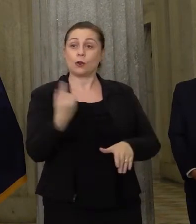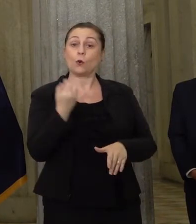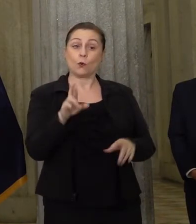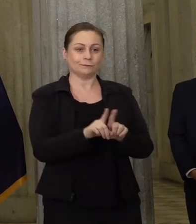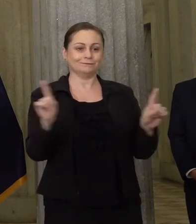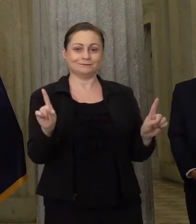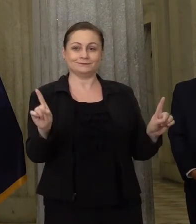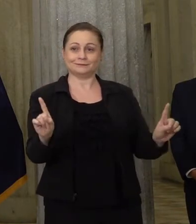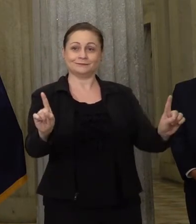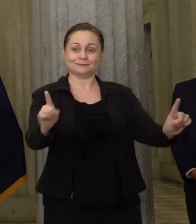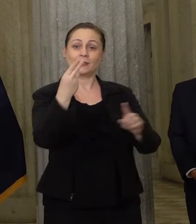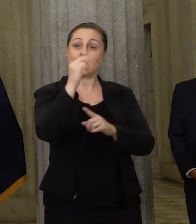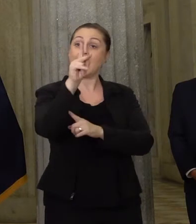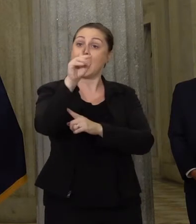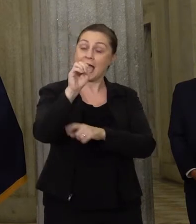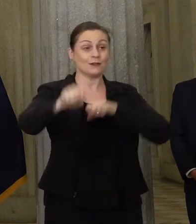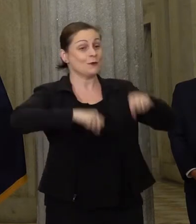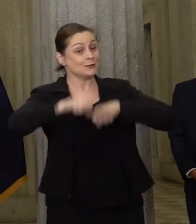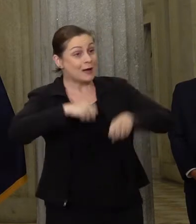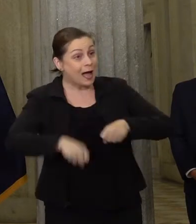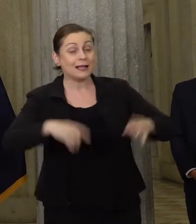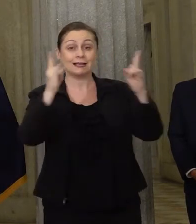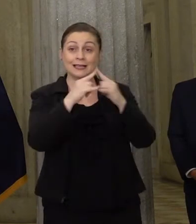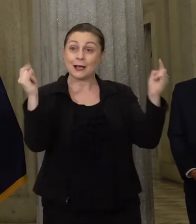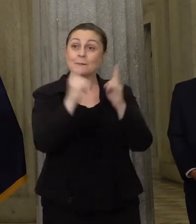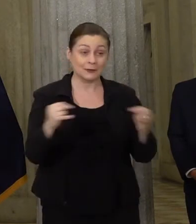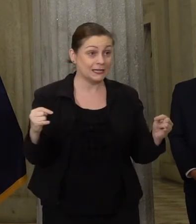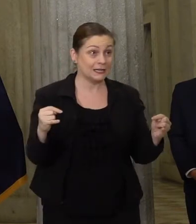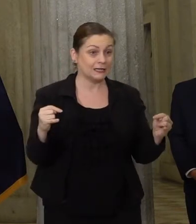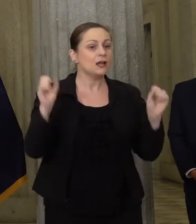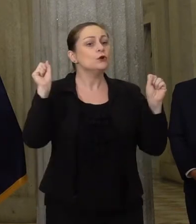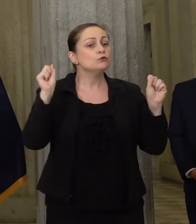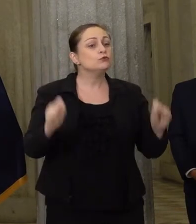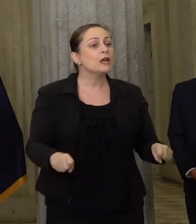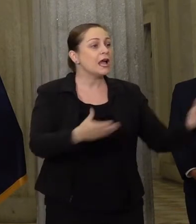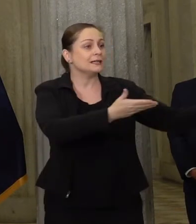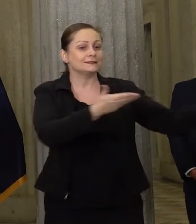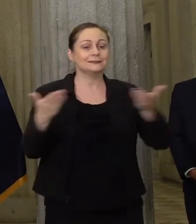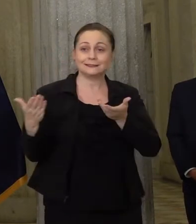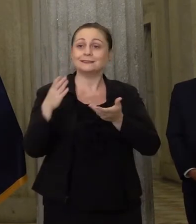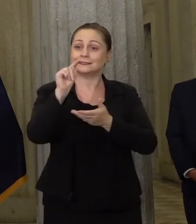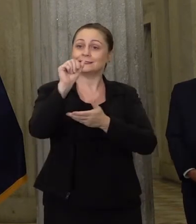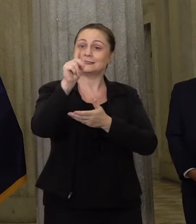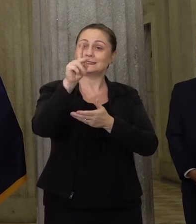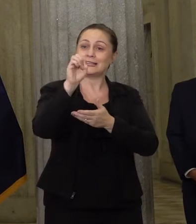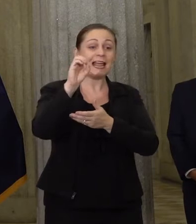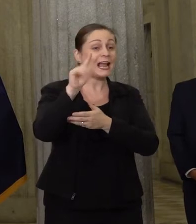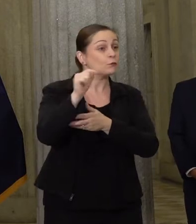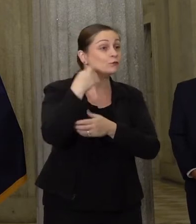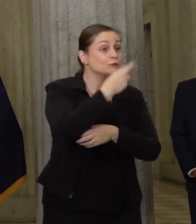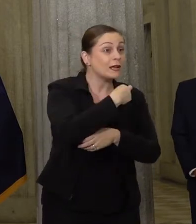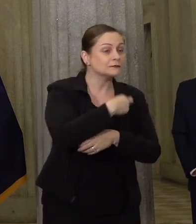friend, hike or ride your bike, go camping. You can get carry-out from a restaurant. You can enjoy virtual hangouts